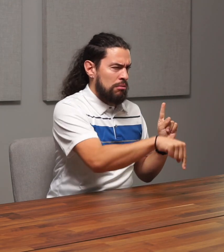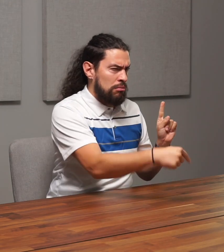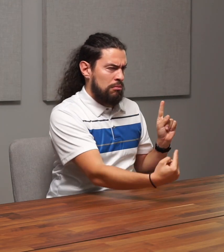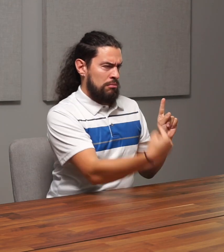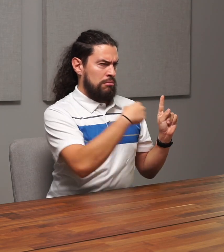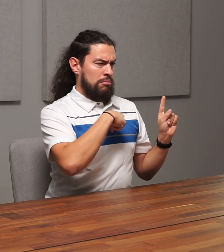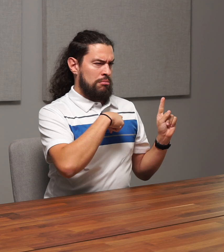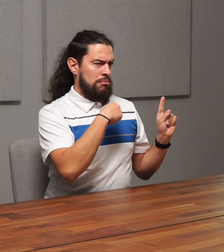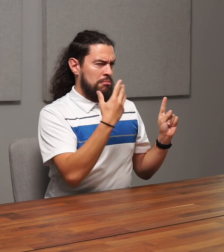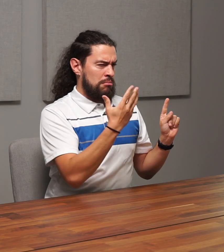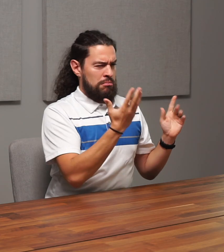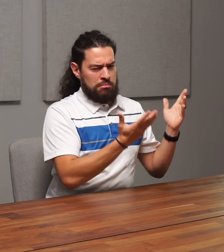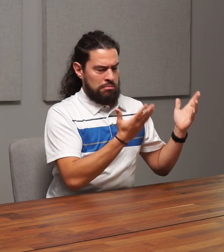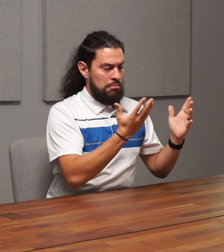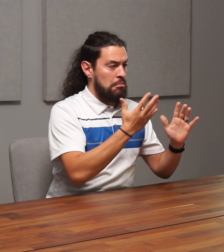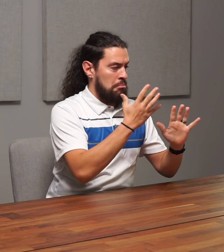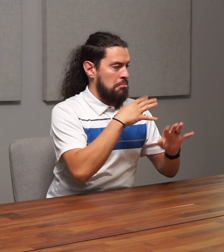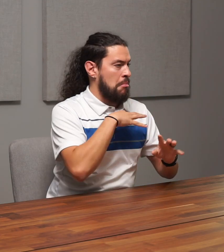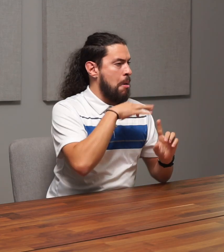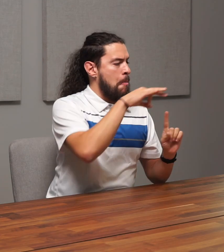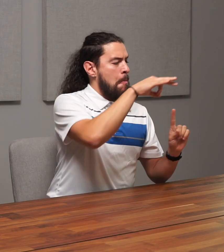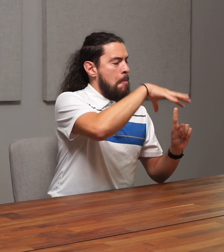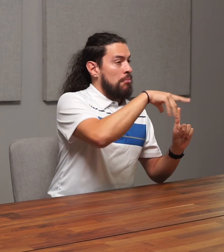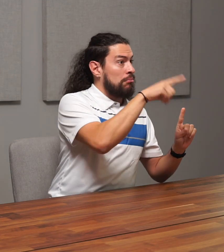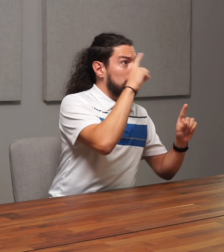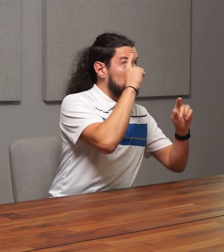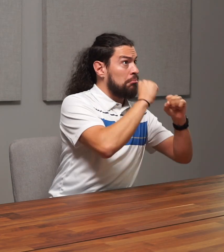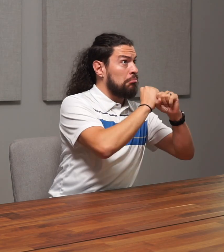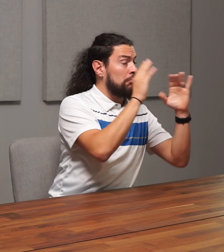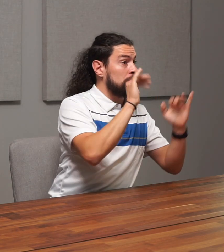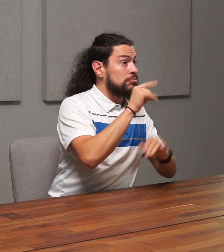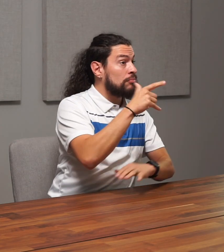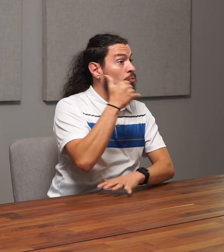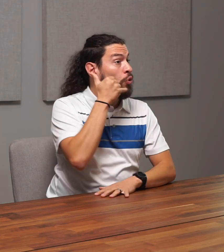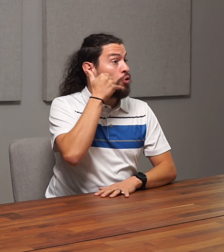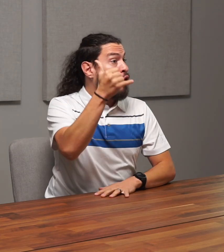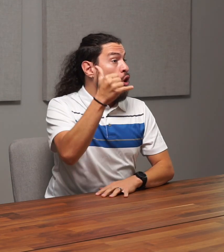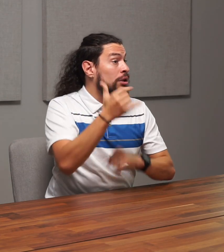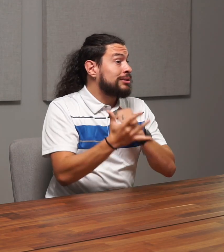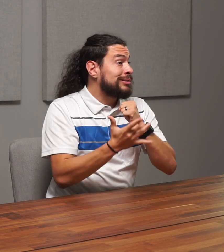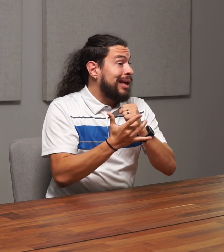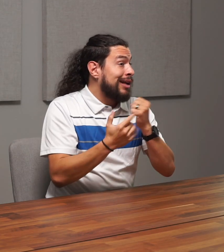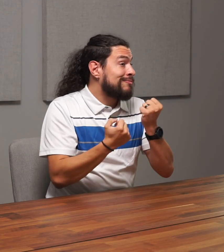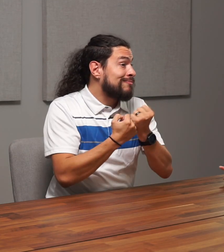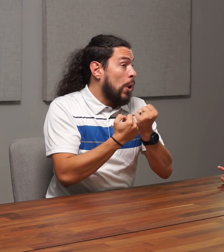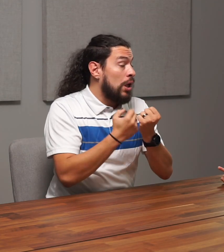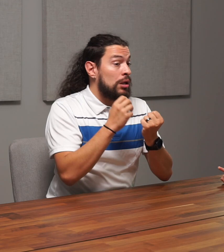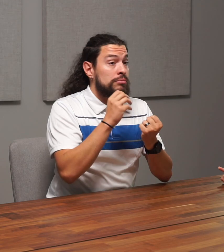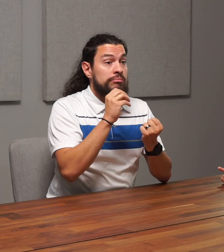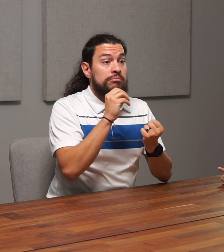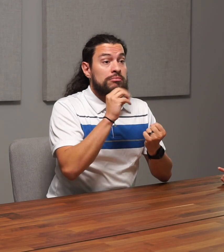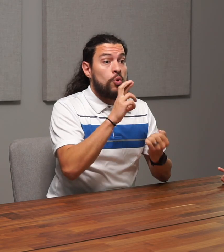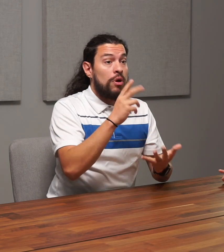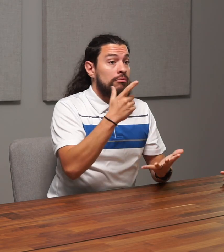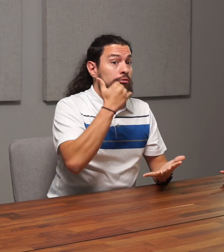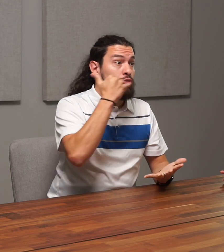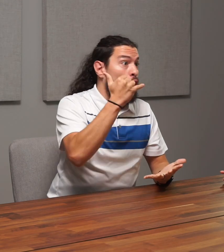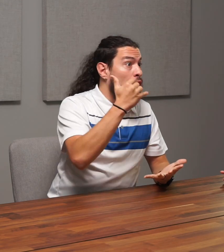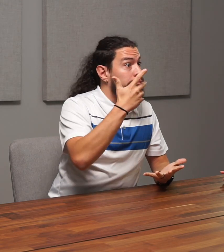the script we have prepared for what's going on and you might wonder like what is going on why is it going through two or three